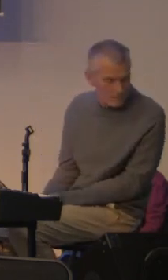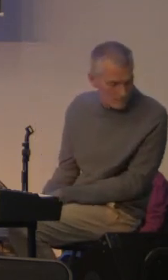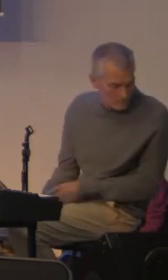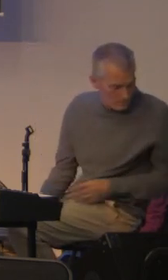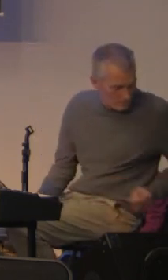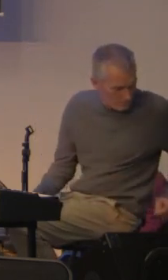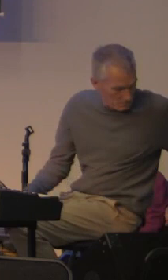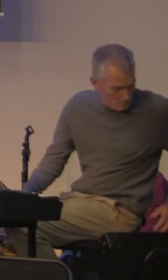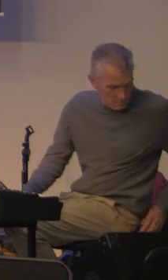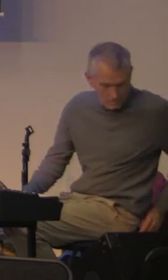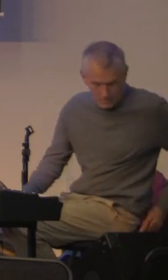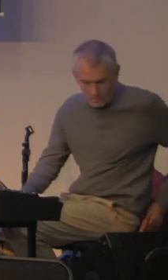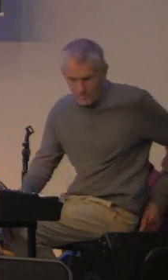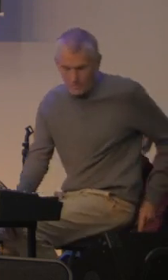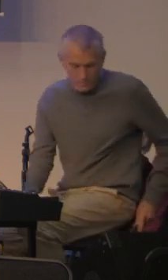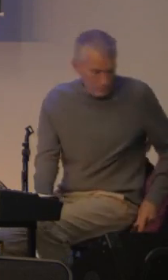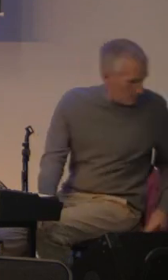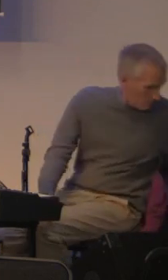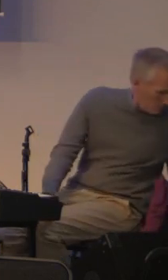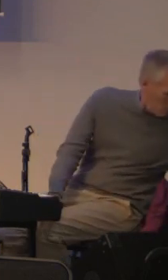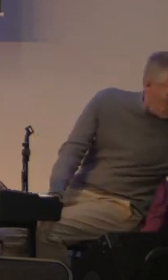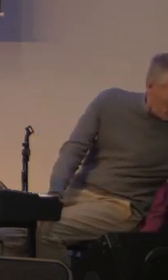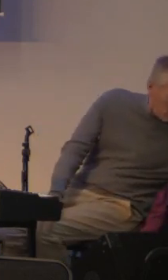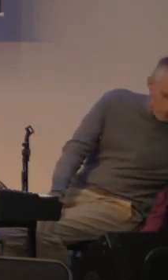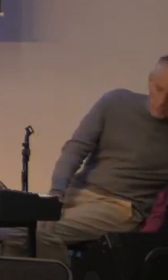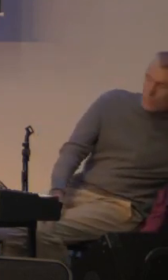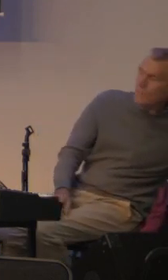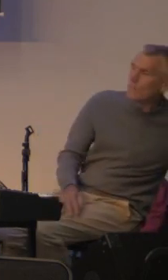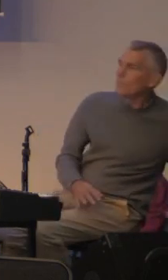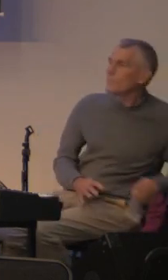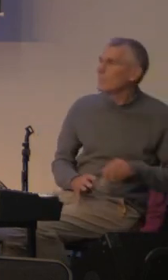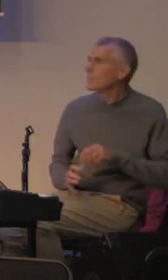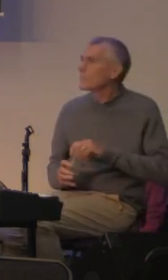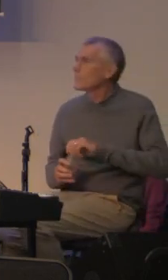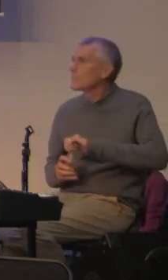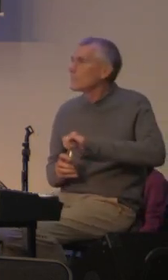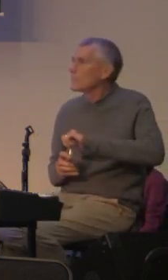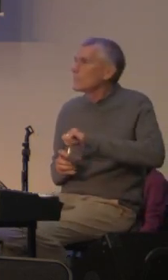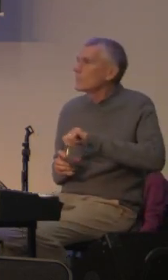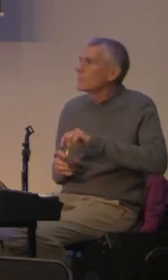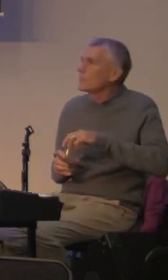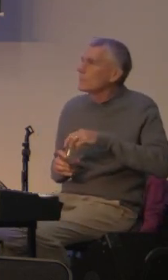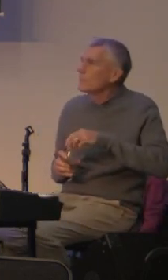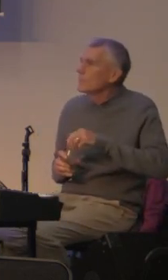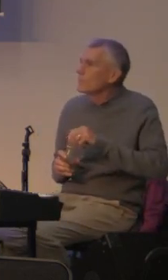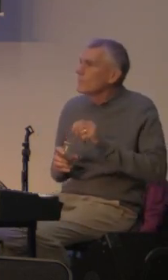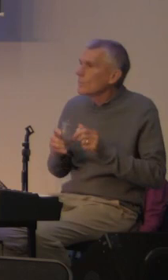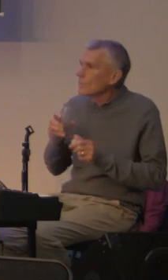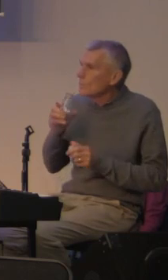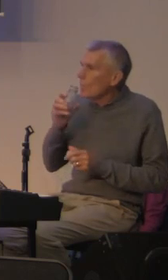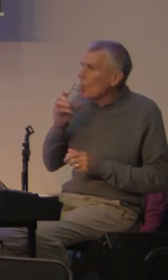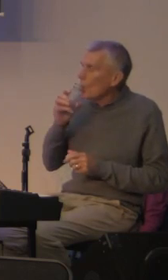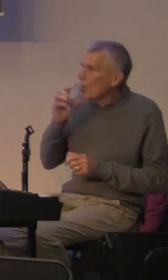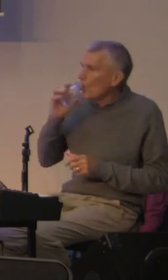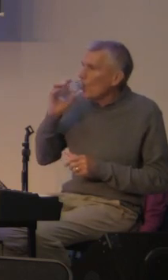Well, interpreters at church also, but it's so important to have deaf leaders as well. And the reason for that